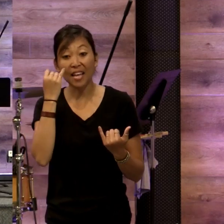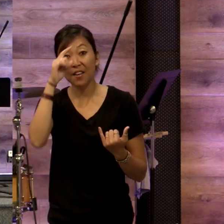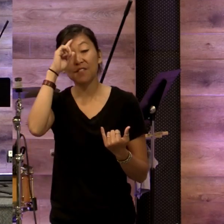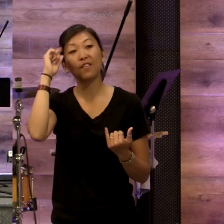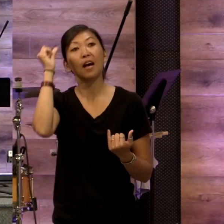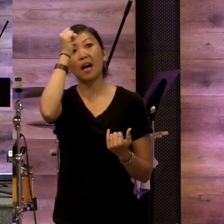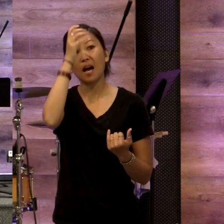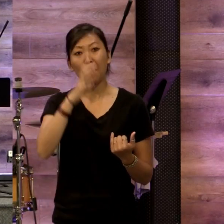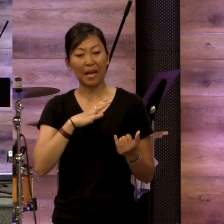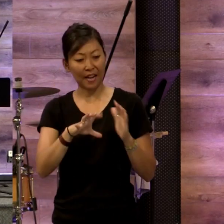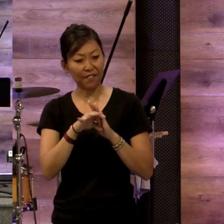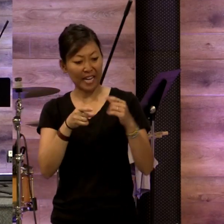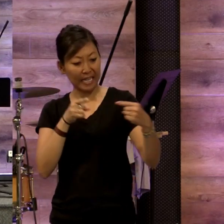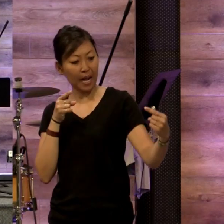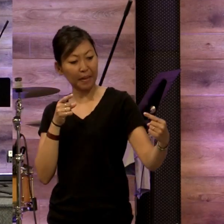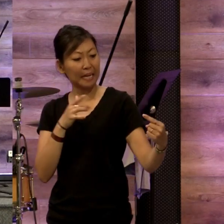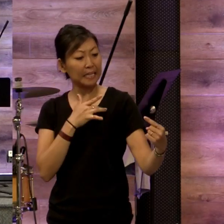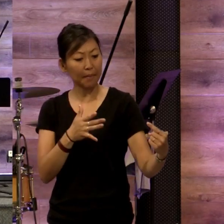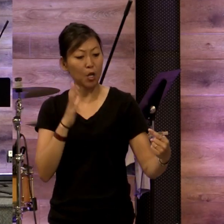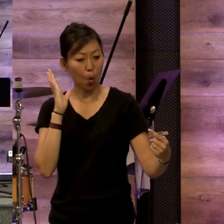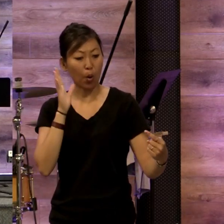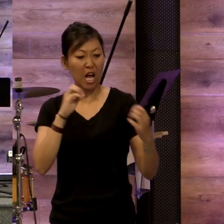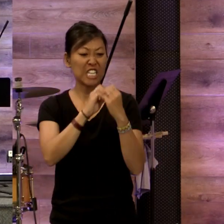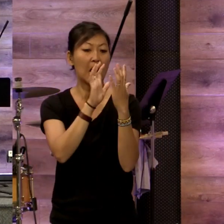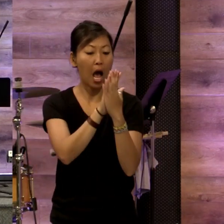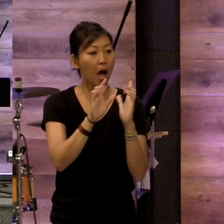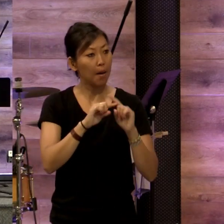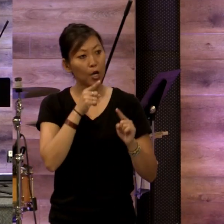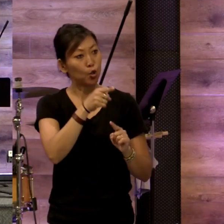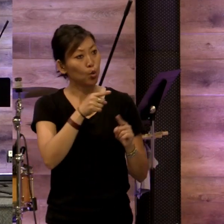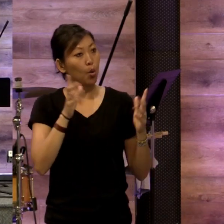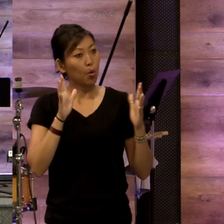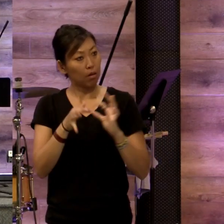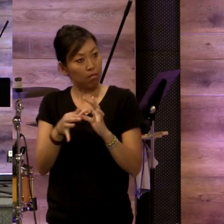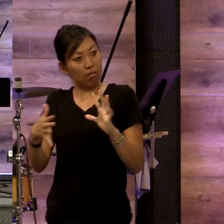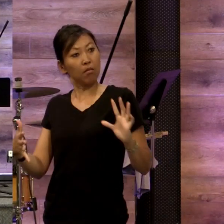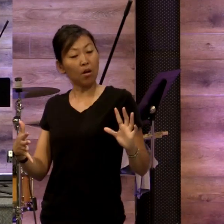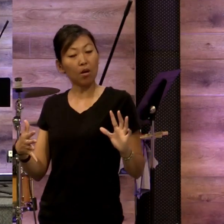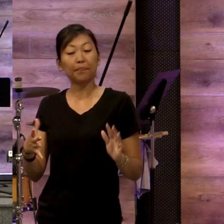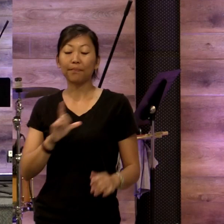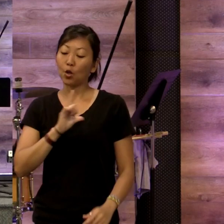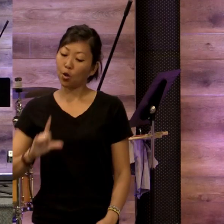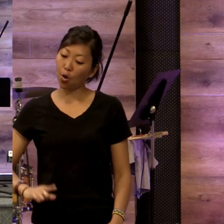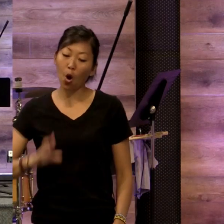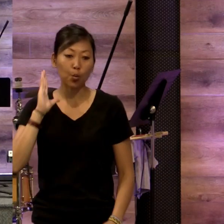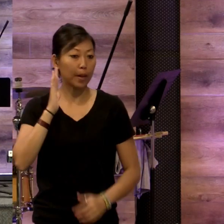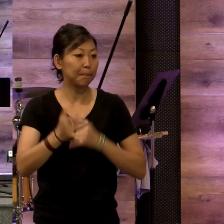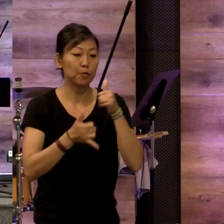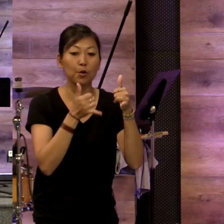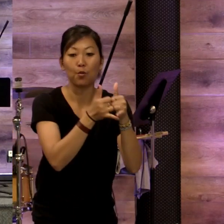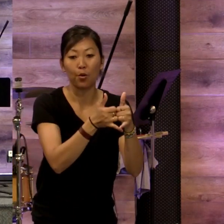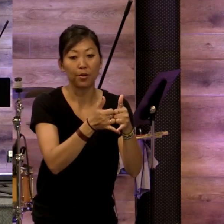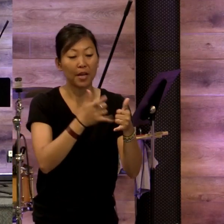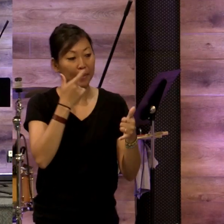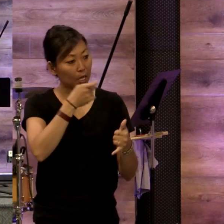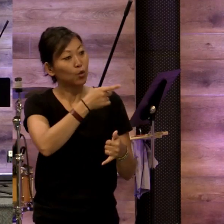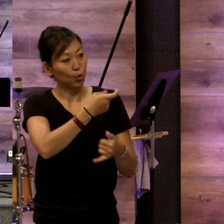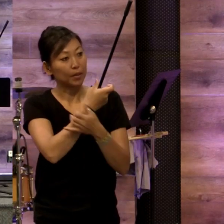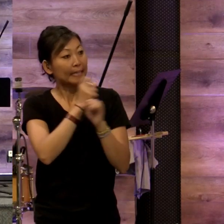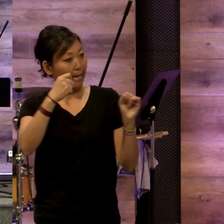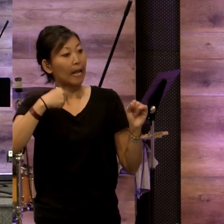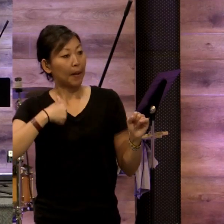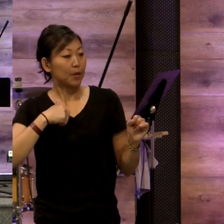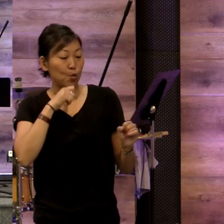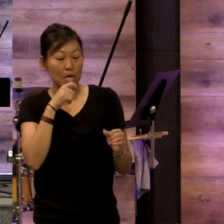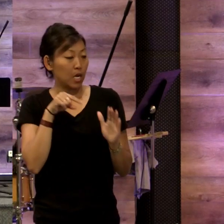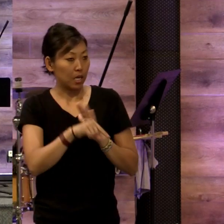enemy, will he let him go away safe? So may the Lord reward you with good for what you have done to me this day.